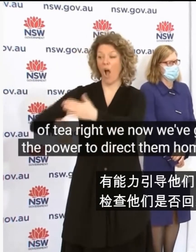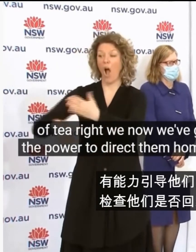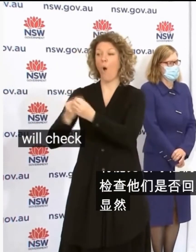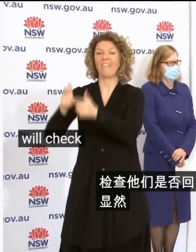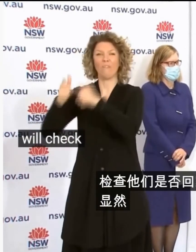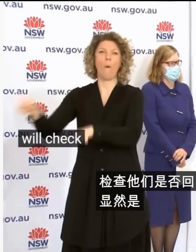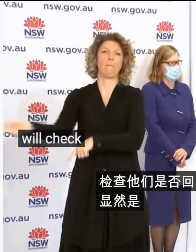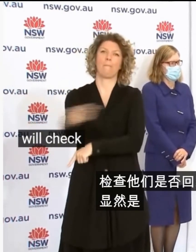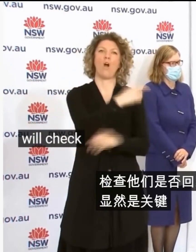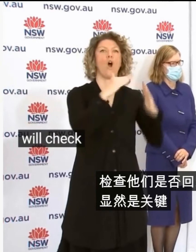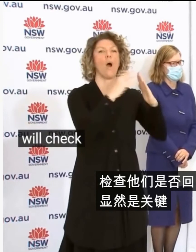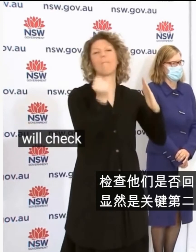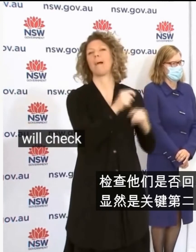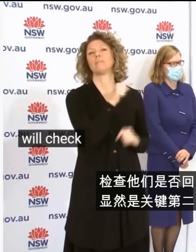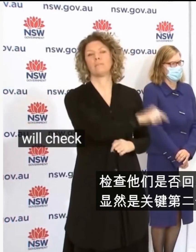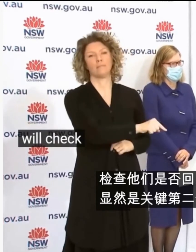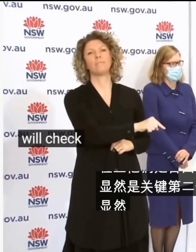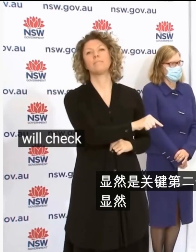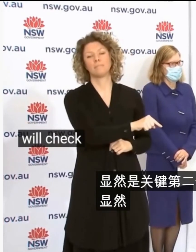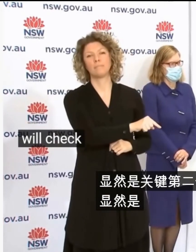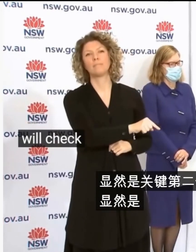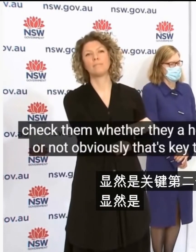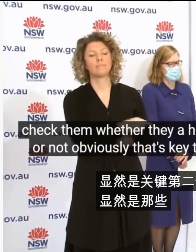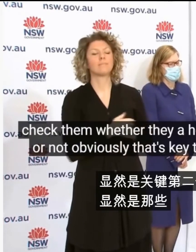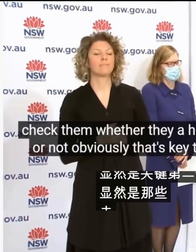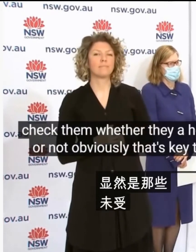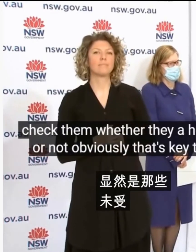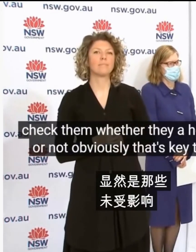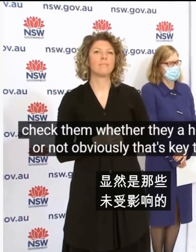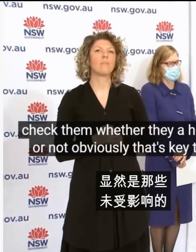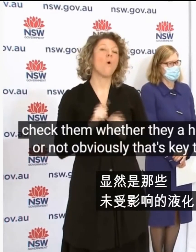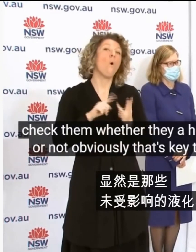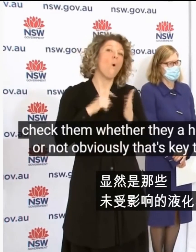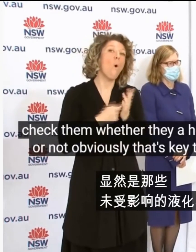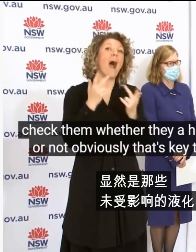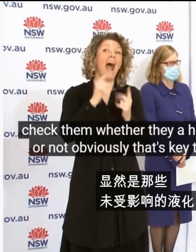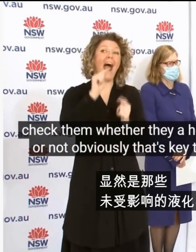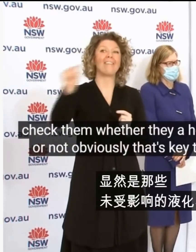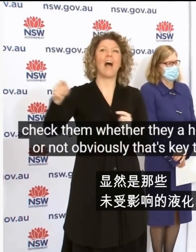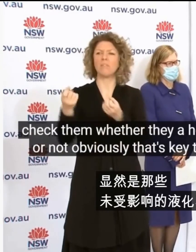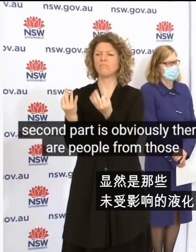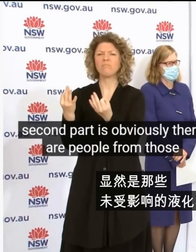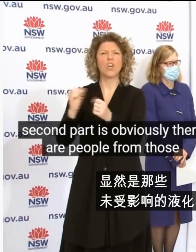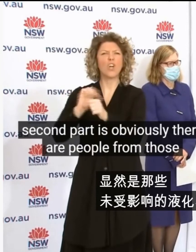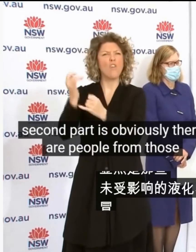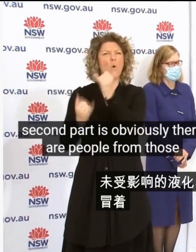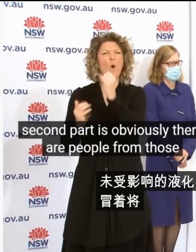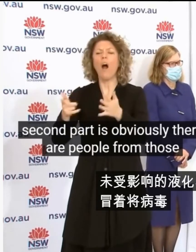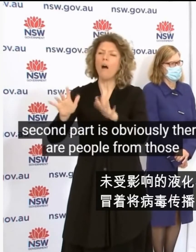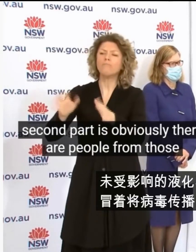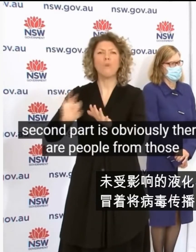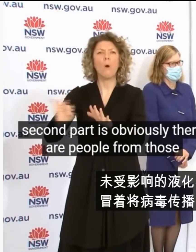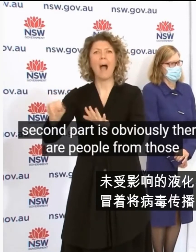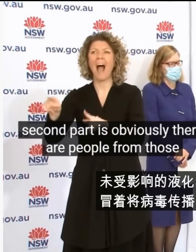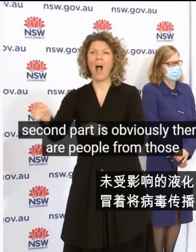or not. Obviously, that's key. The second part is obviously there are people from those non-affected LGAs going in and again running the